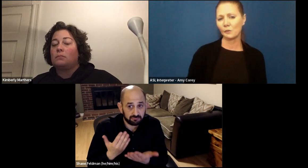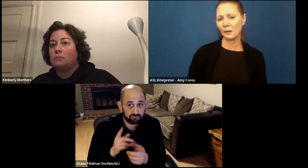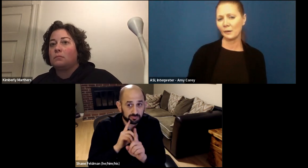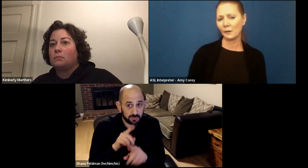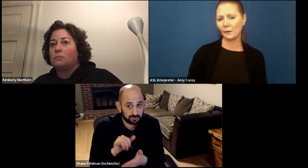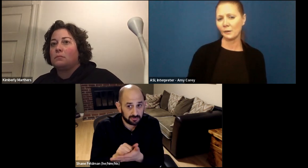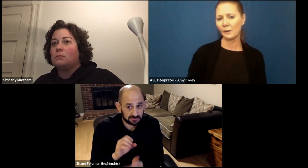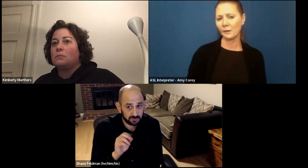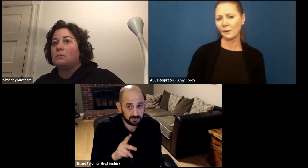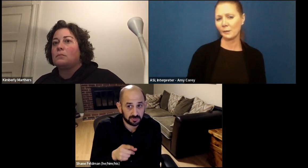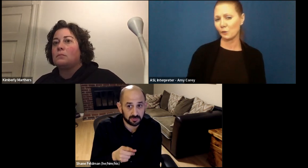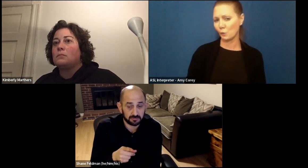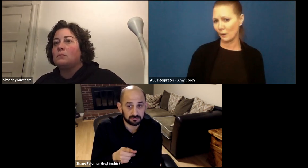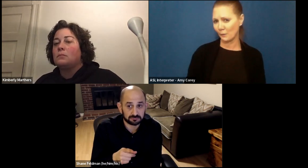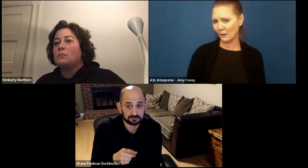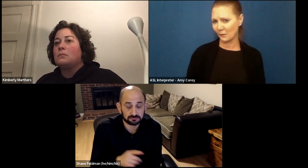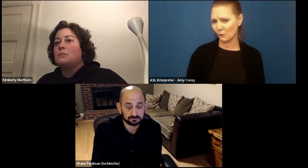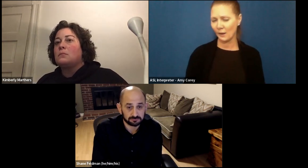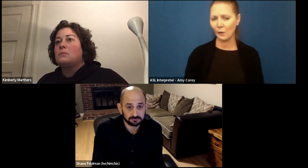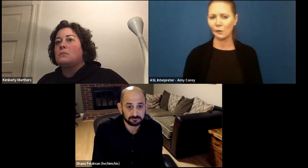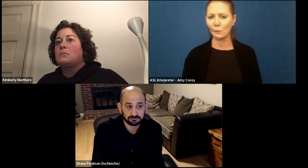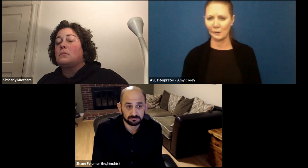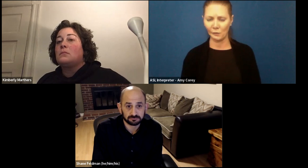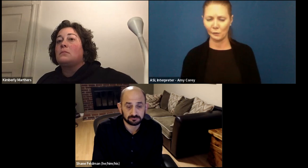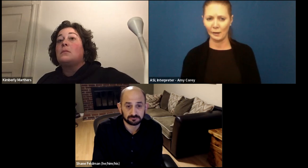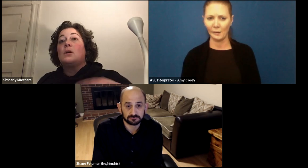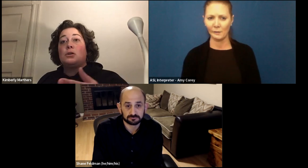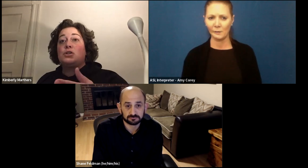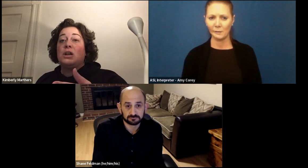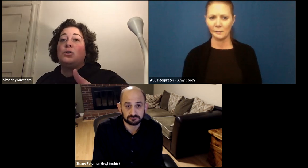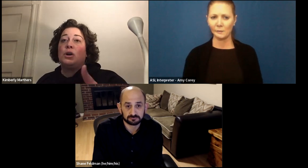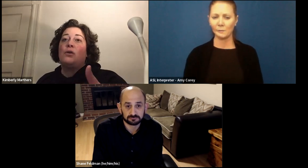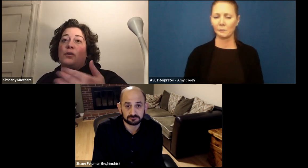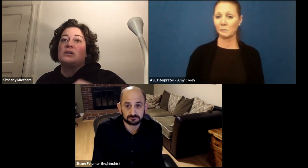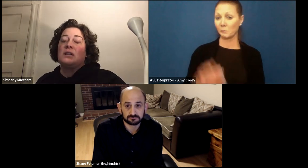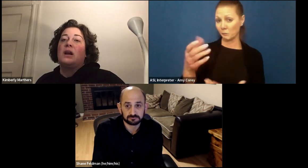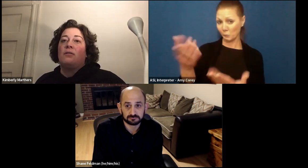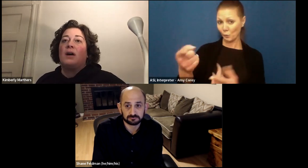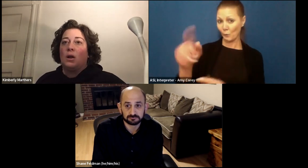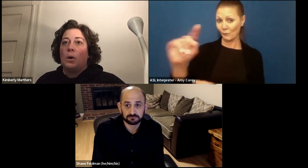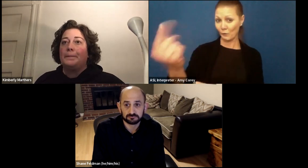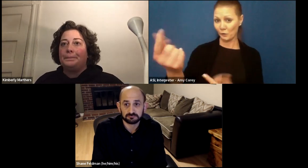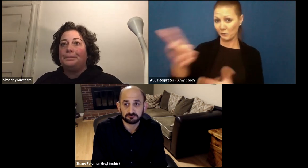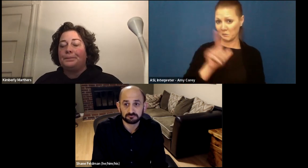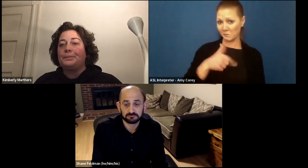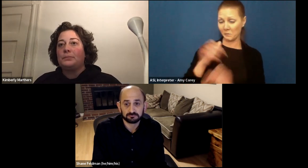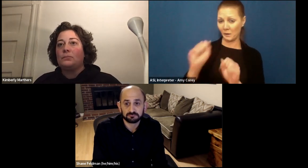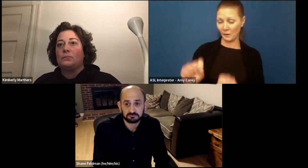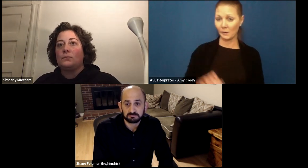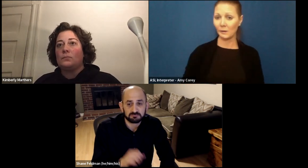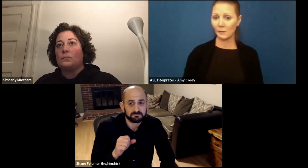that. Shane here. Kim, do you want me to answer that, or do you want to answer that? Shane, you can go first and then I'll follow up.